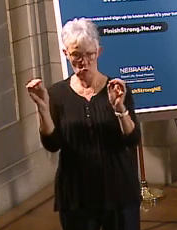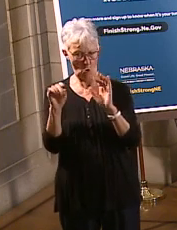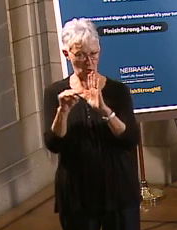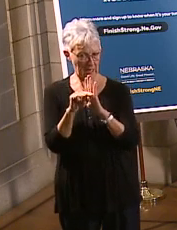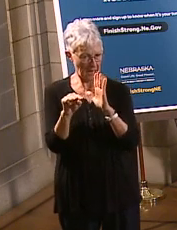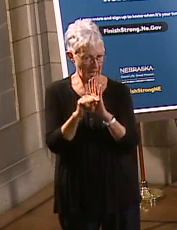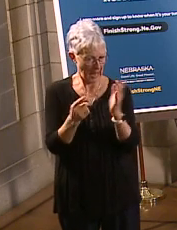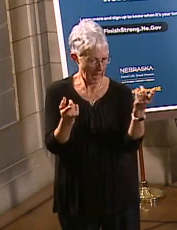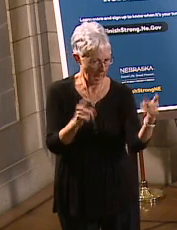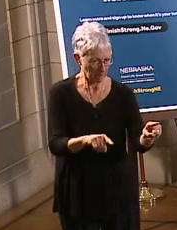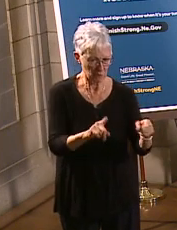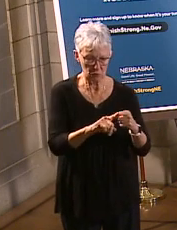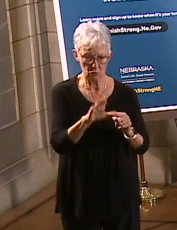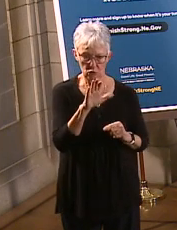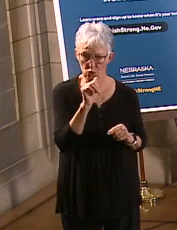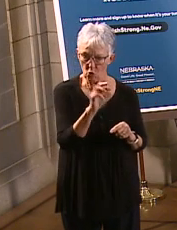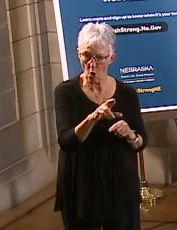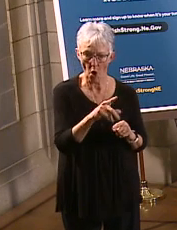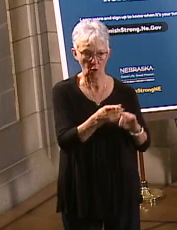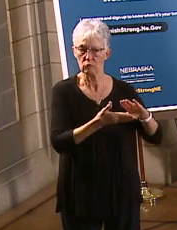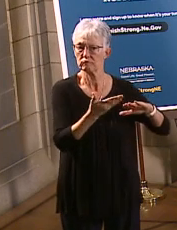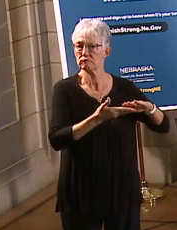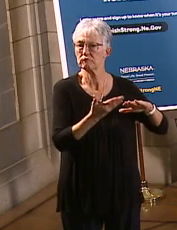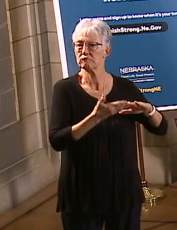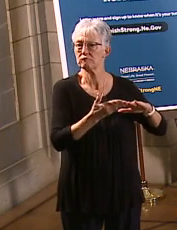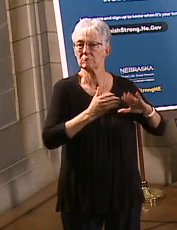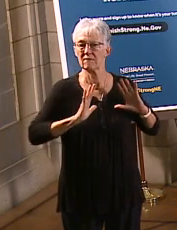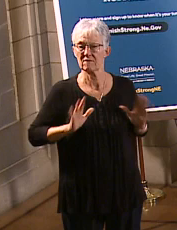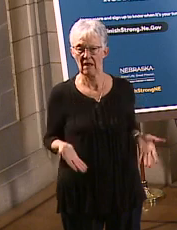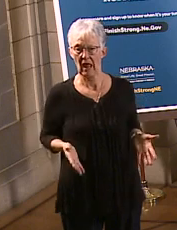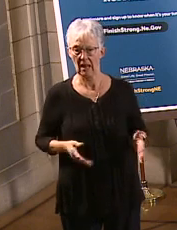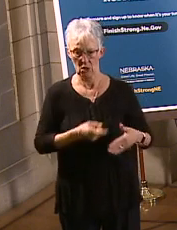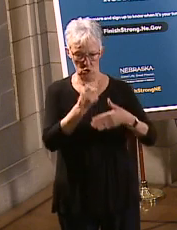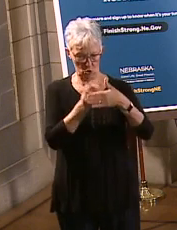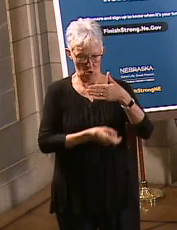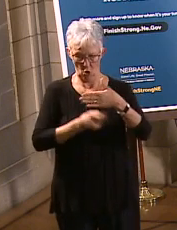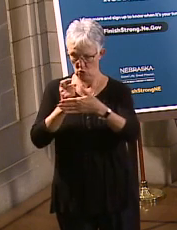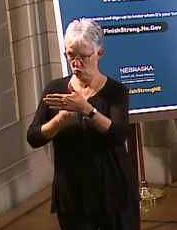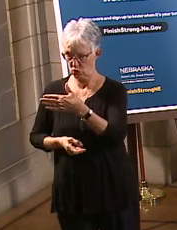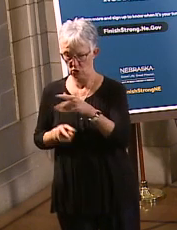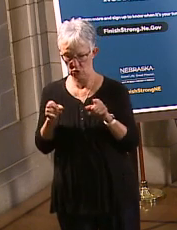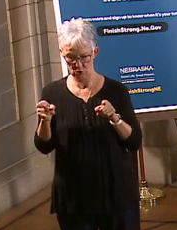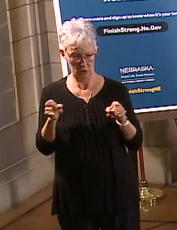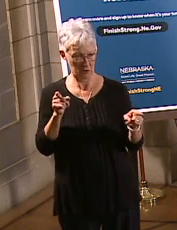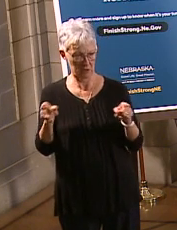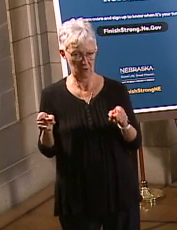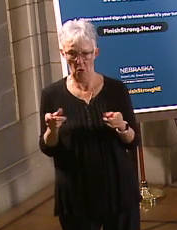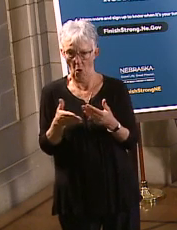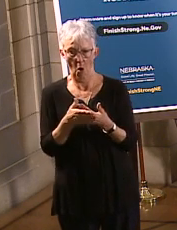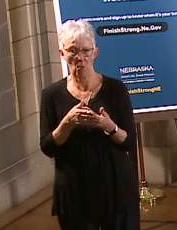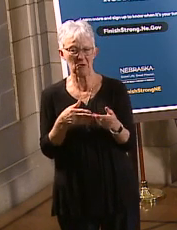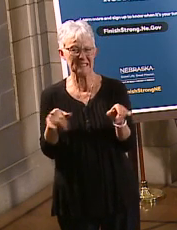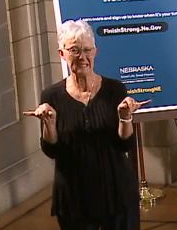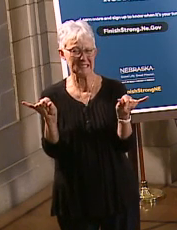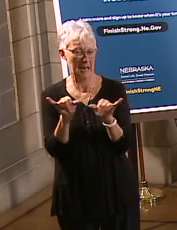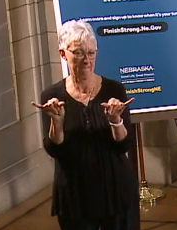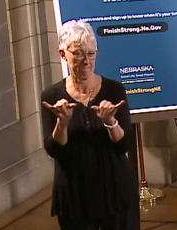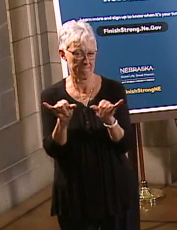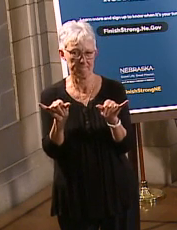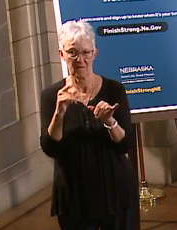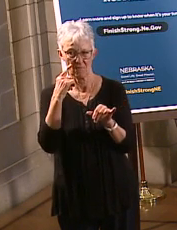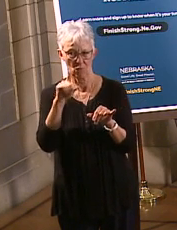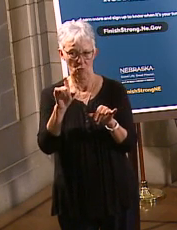the overall vehicle performance. The cost per mile for E15 and E30 fuel vehicles are nearly identical over the period of this